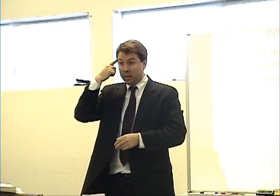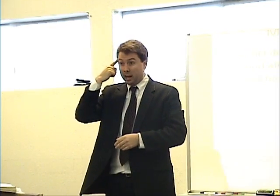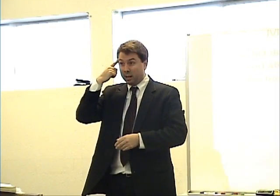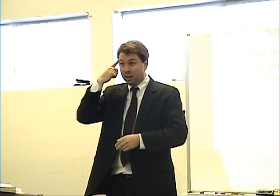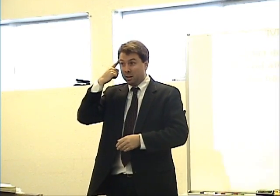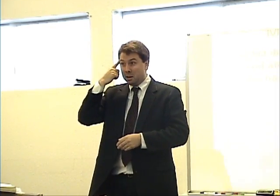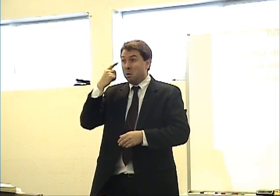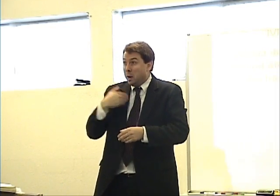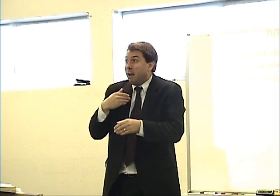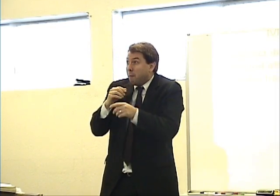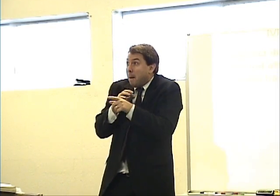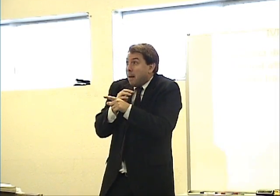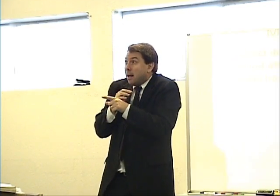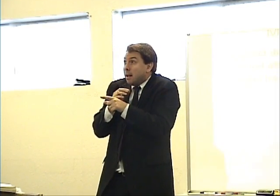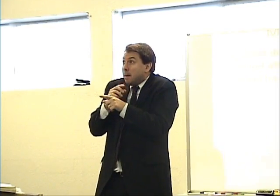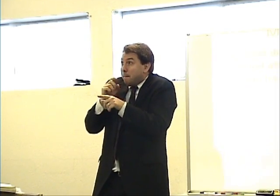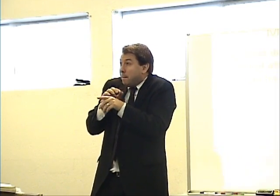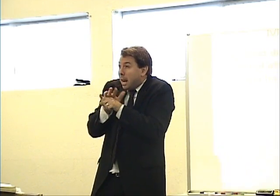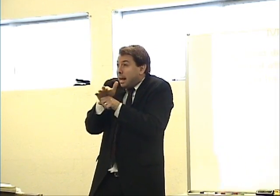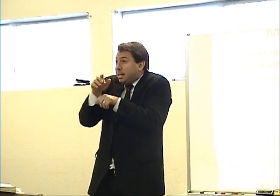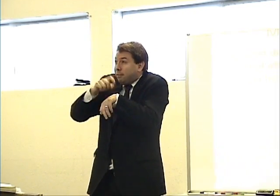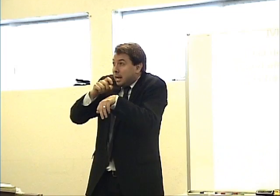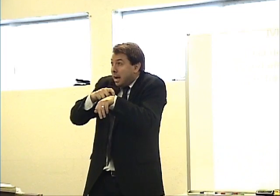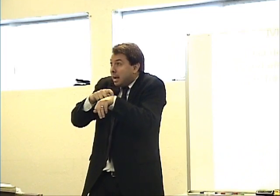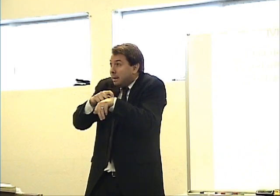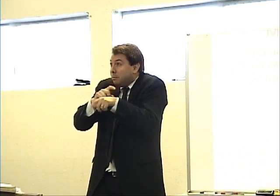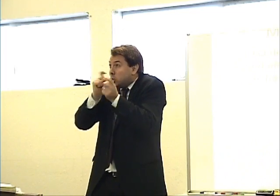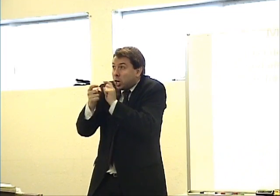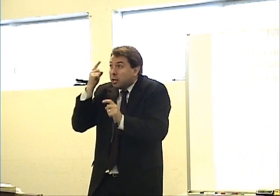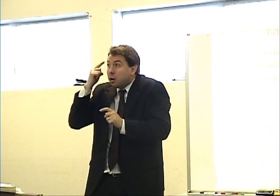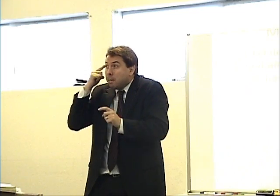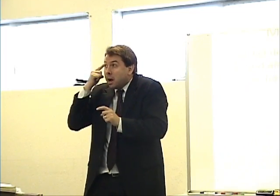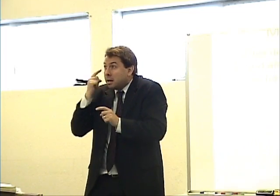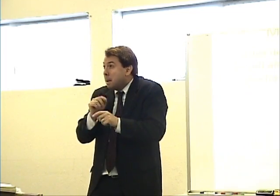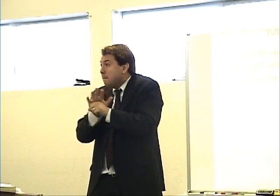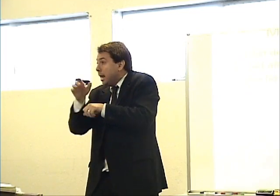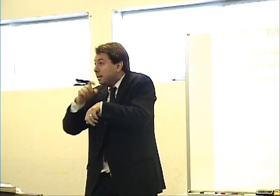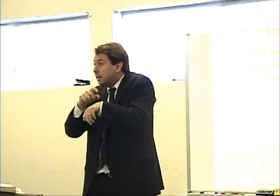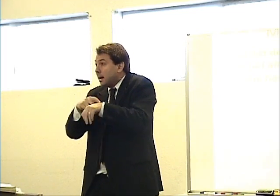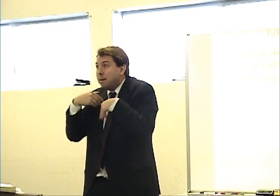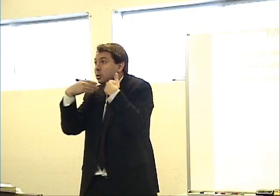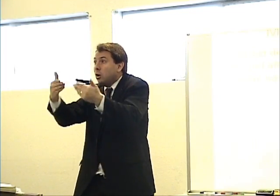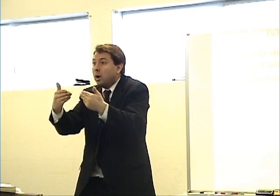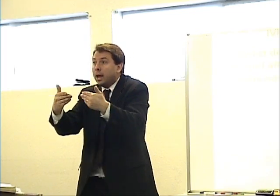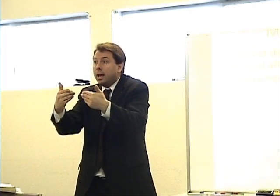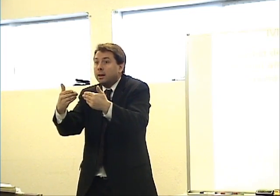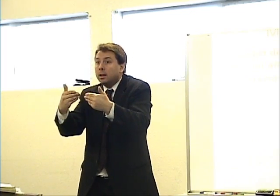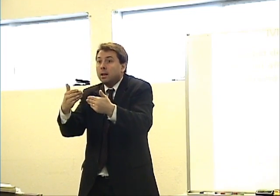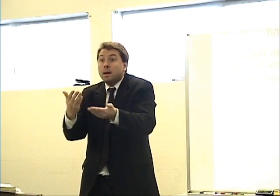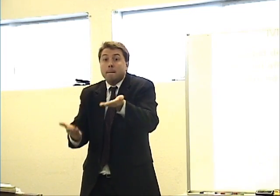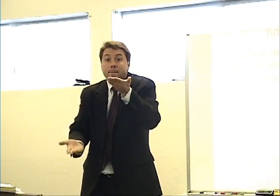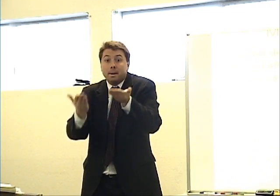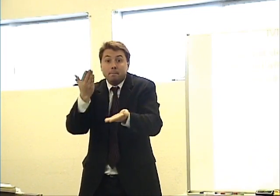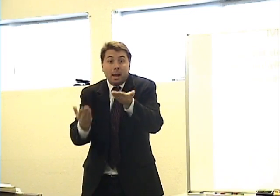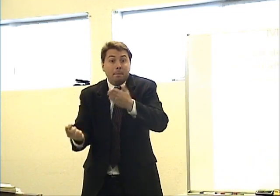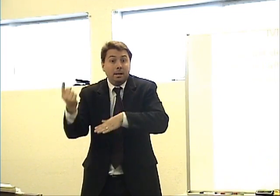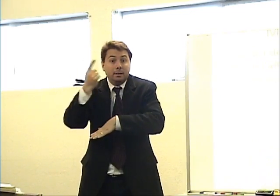think we have plenty of time to change our mind, plenty of time to go ahead. But maybe